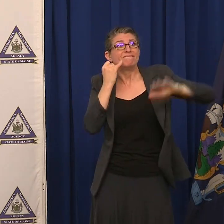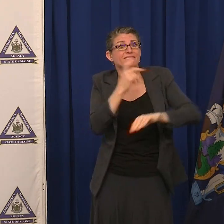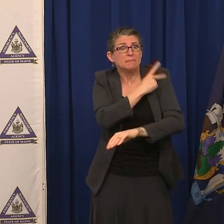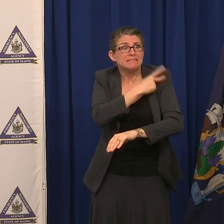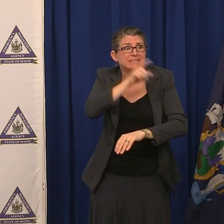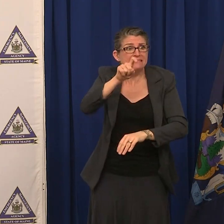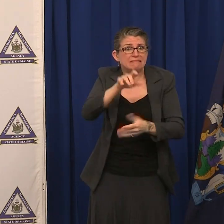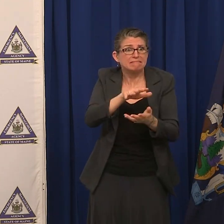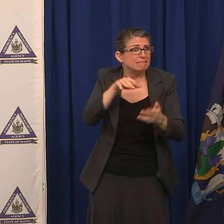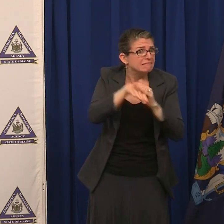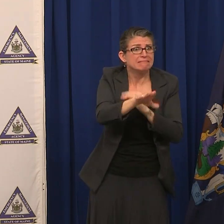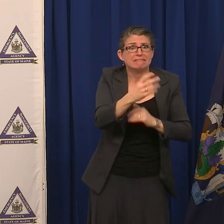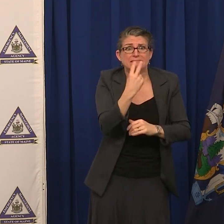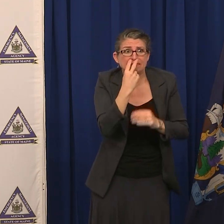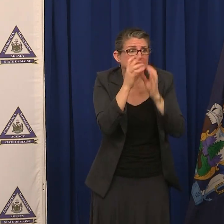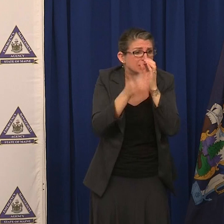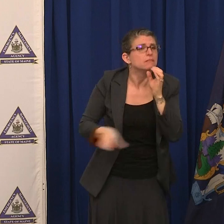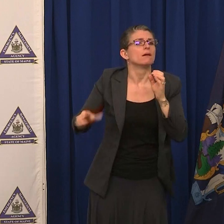state.